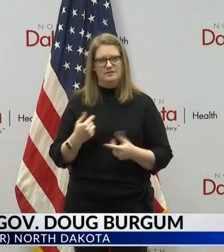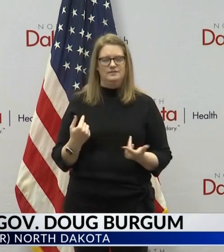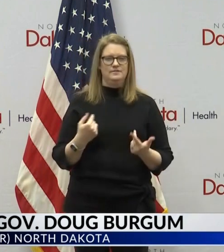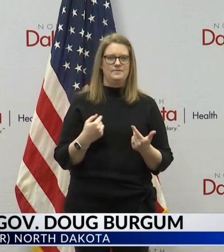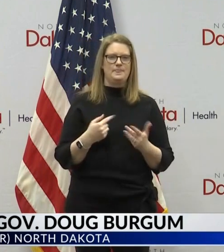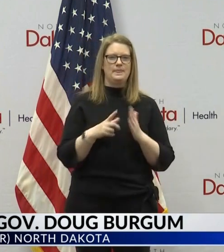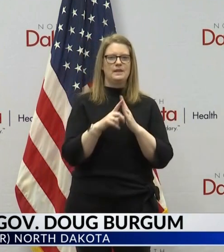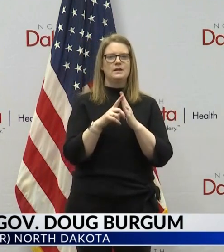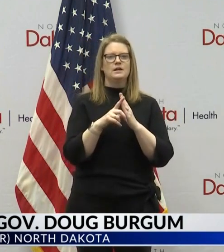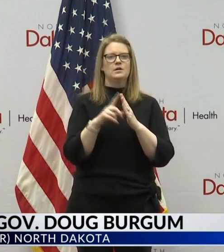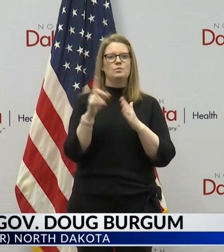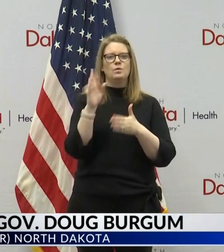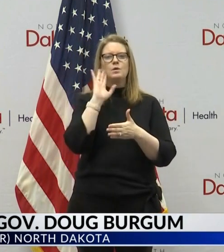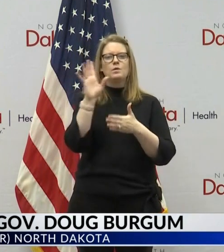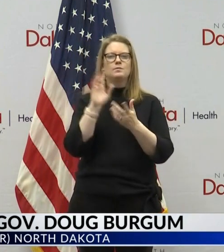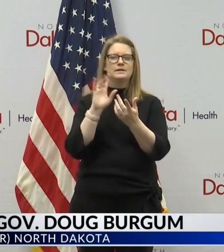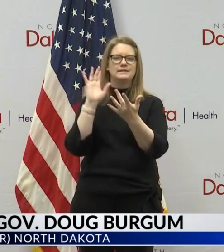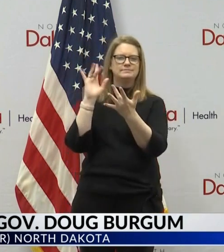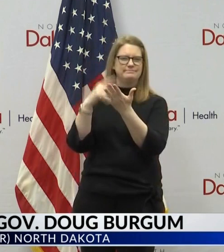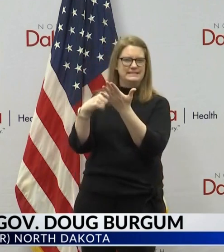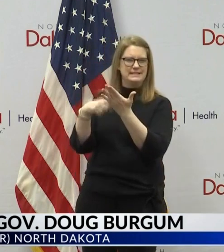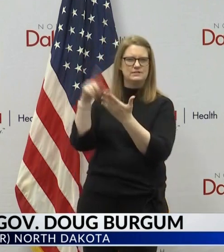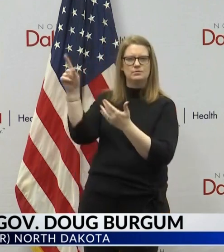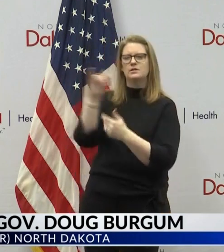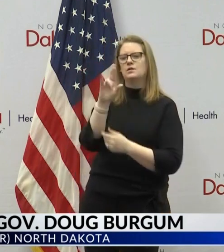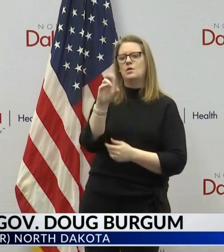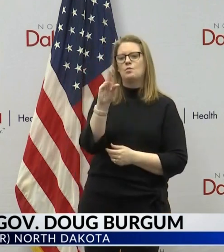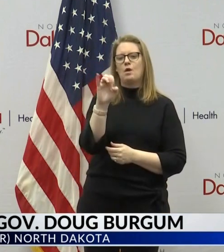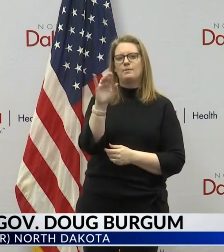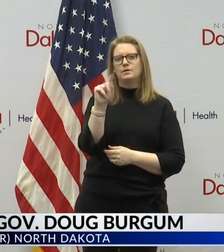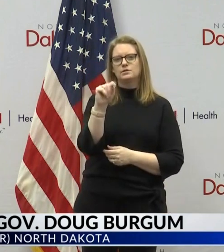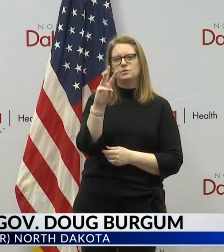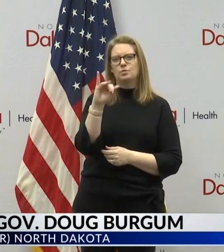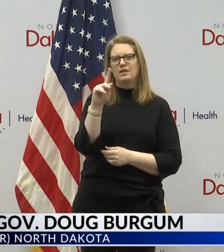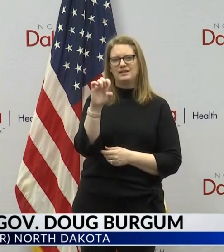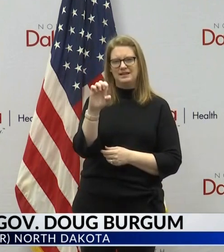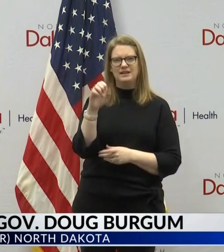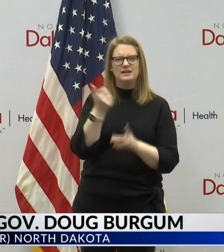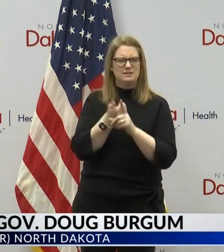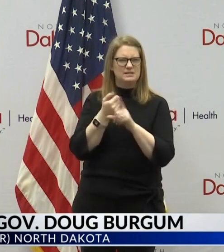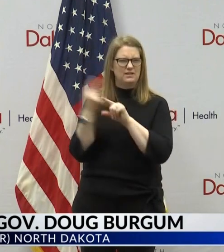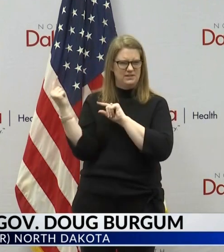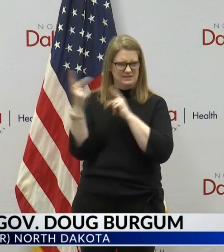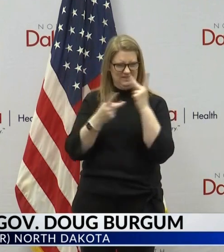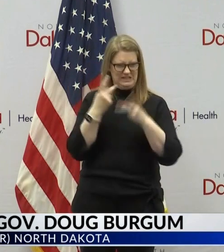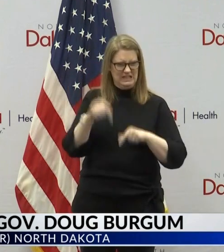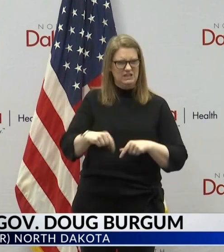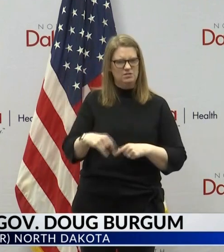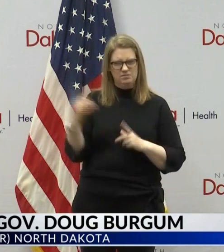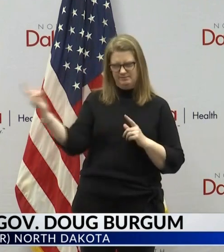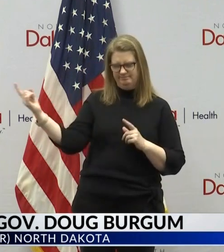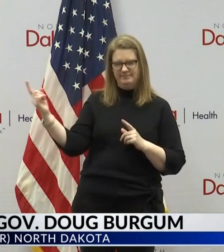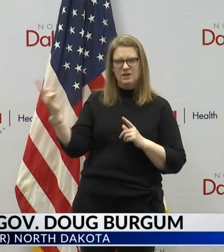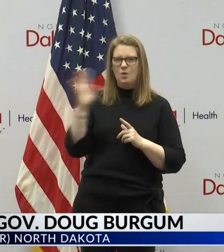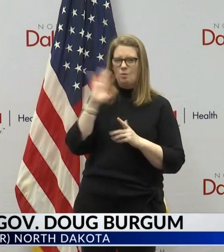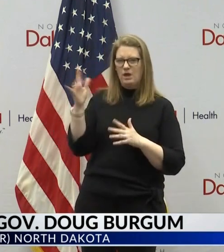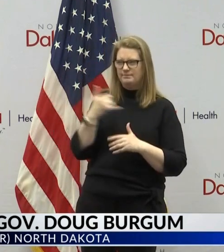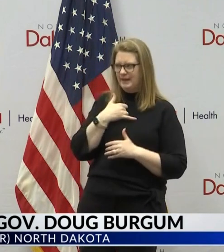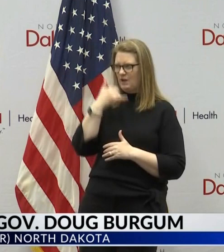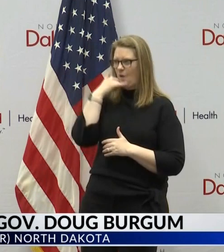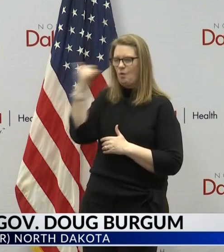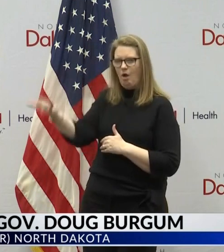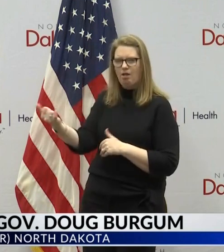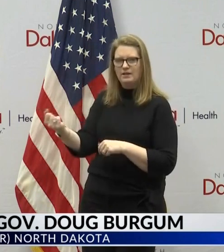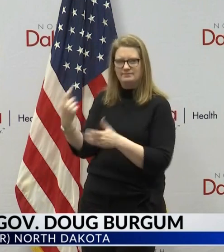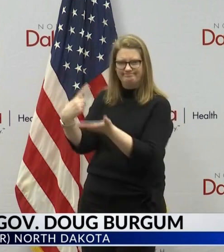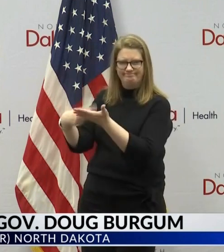be connecting with U.S. Secretary of Veterans Affairs Robert Wilkie. Of course, he's been in North Dakota, and we've met with him in person here. So we'll keep in touch with